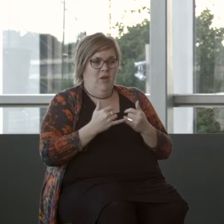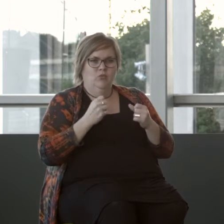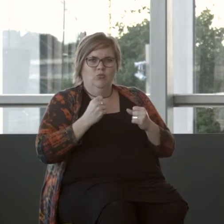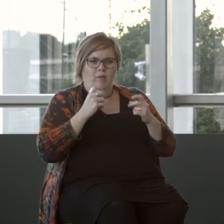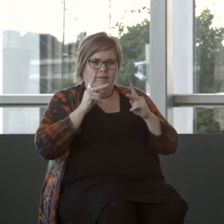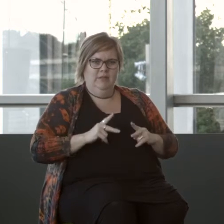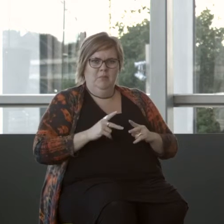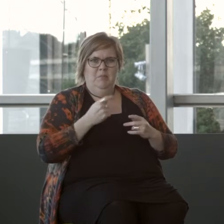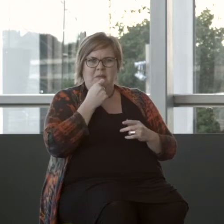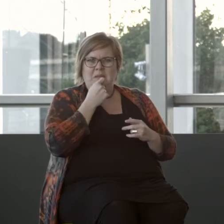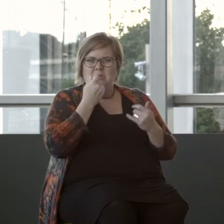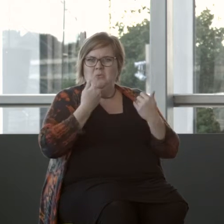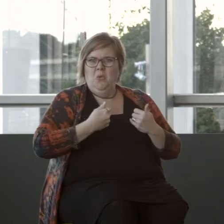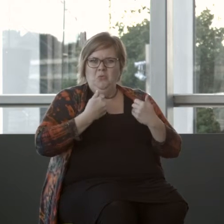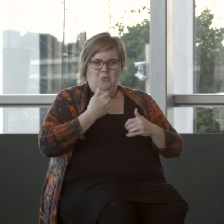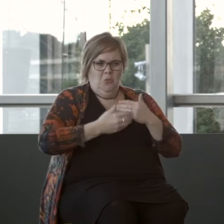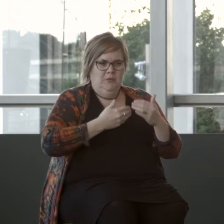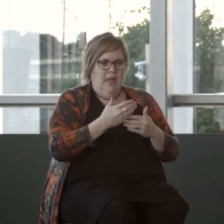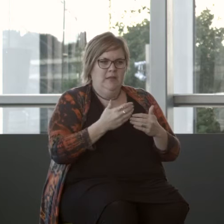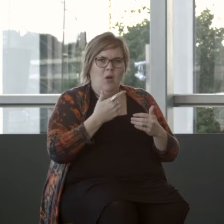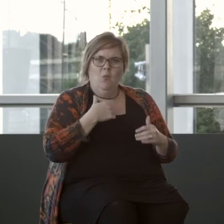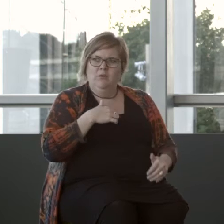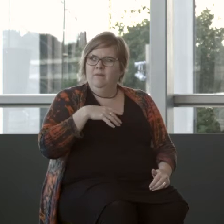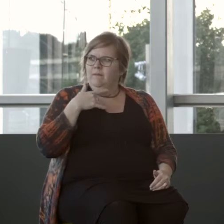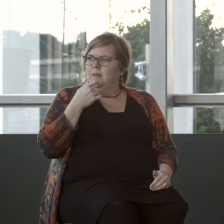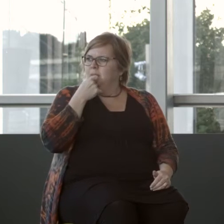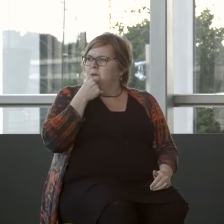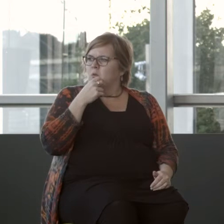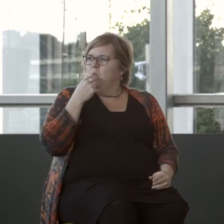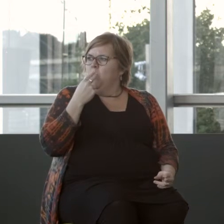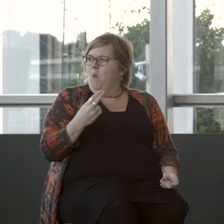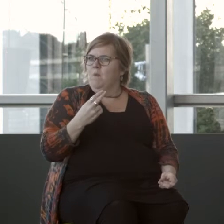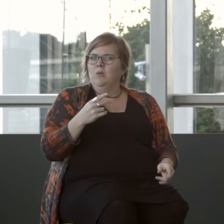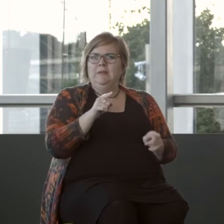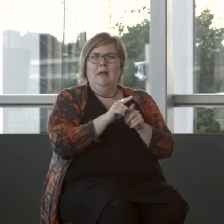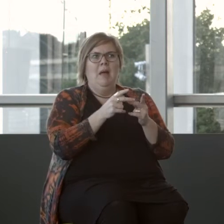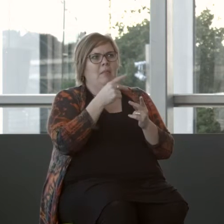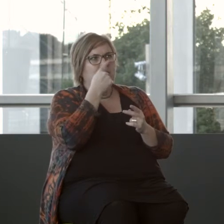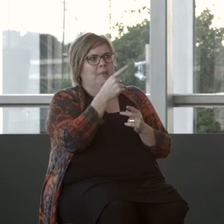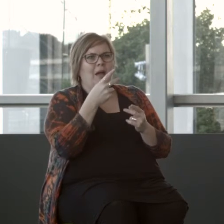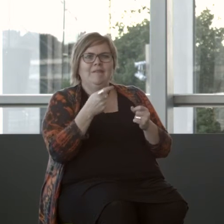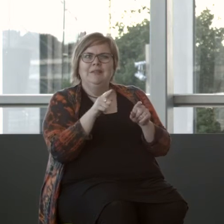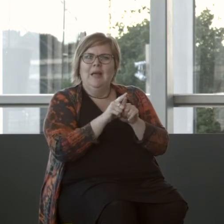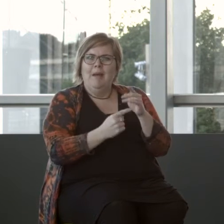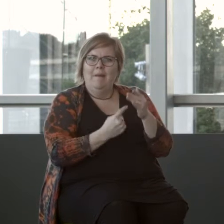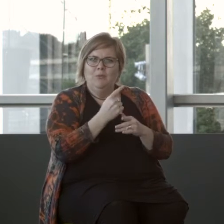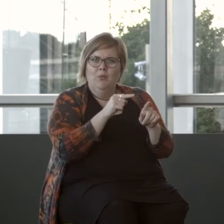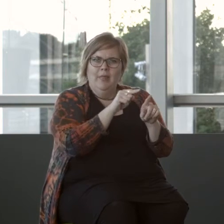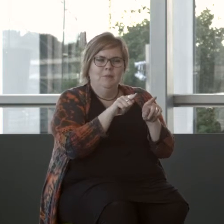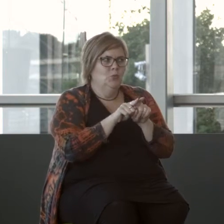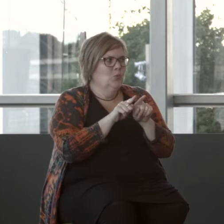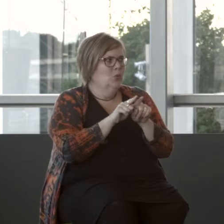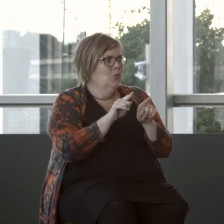I guess I just wanted to feel a little bit more normal, knowing that somebody else was having those things happen to them as well. And so I wanted